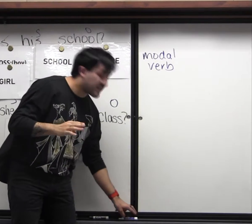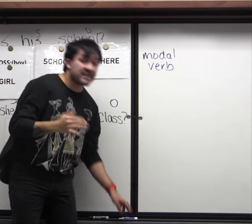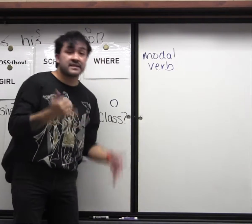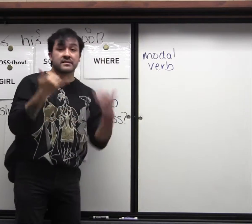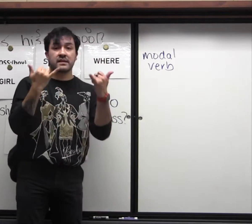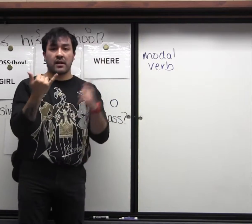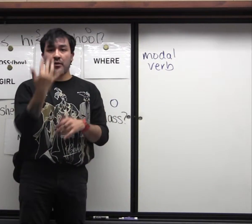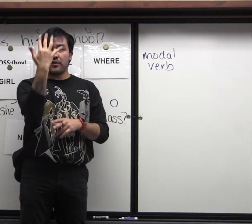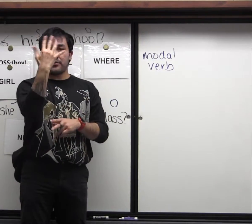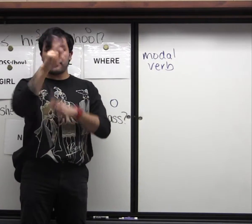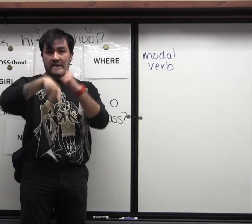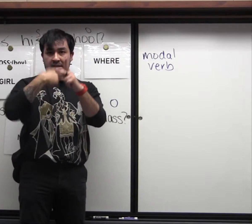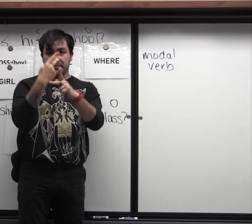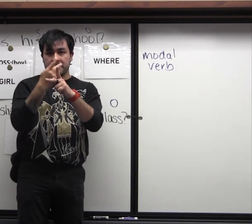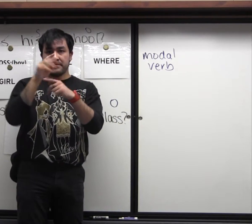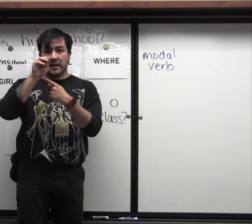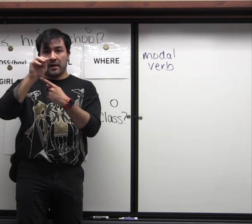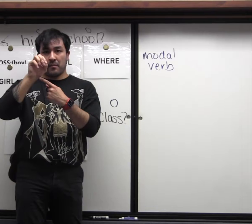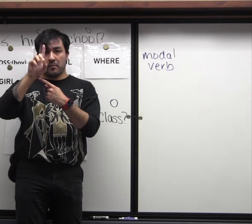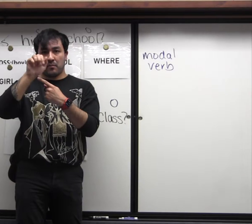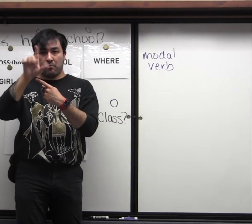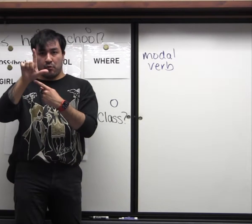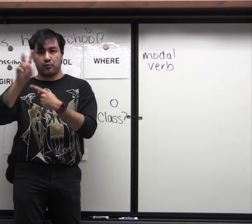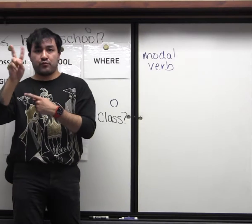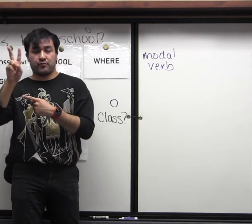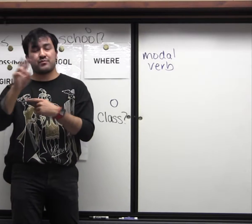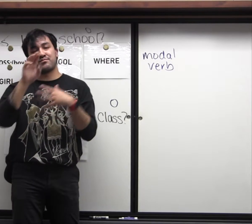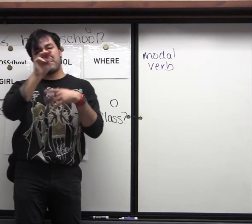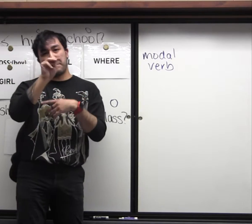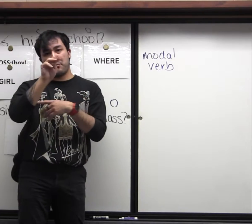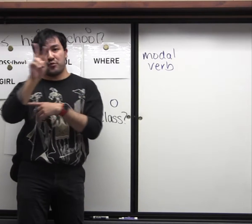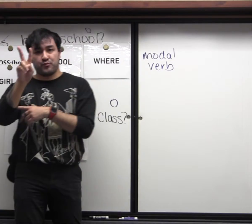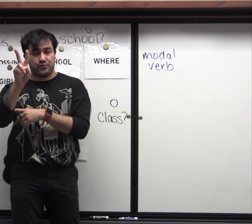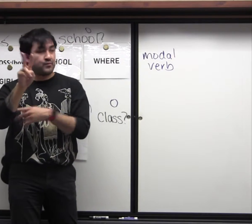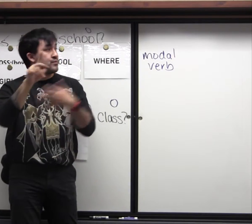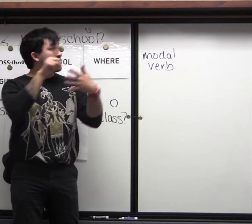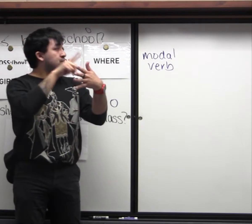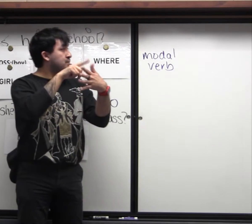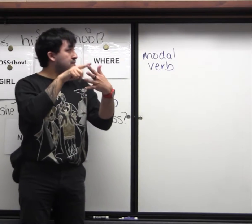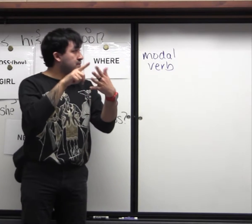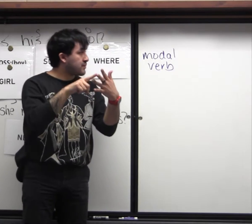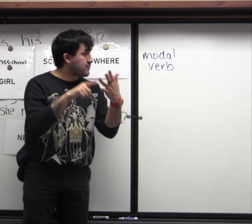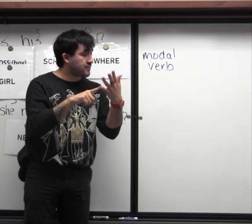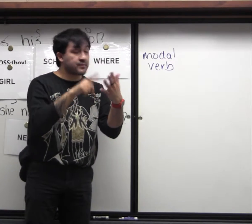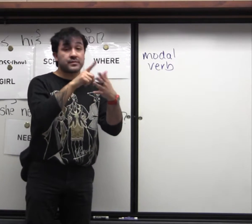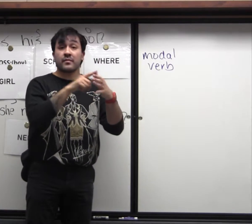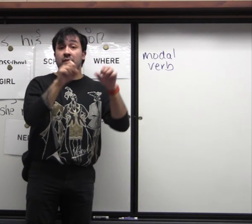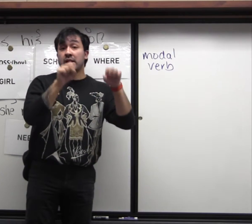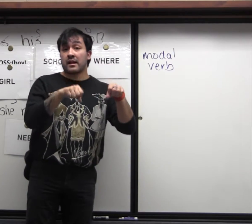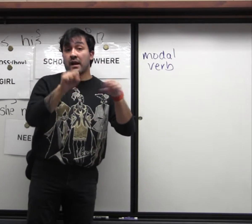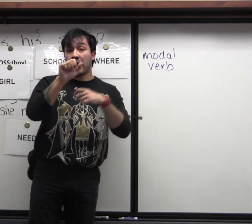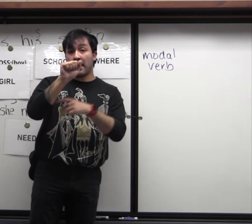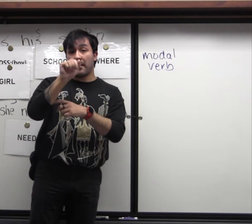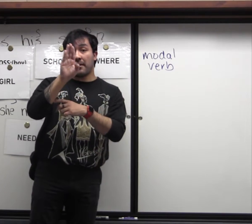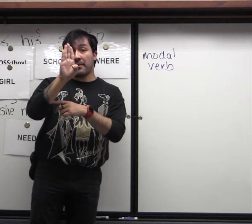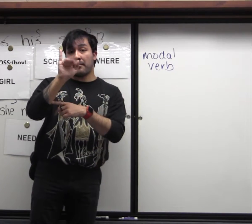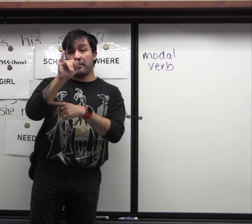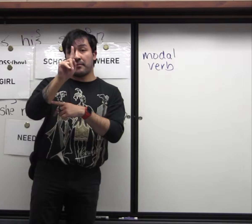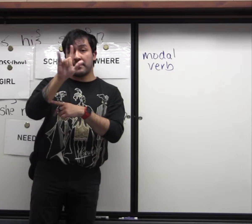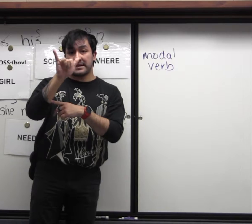this down, have 5 different categories. There's 5 different types of modal verbs. And let me look at my list over here. So there